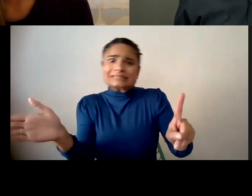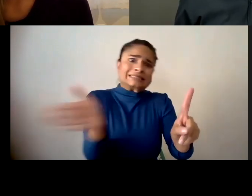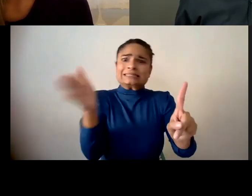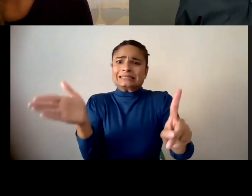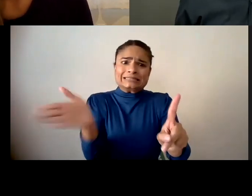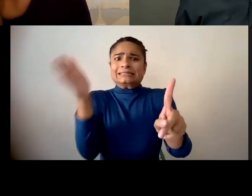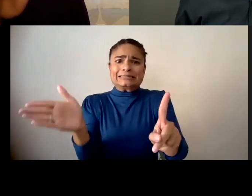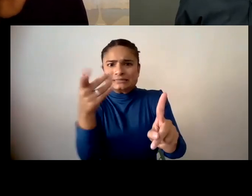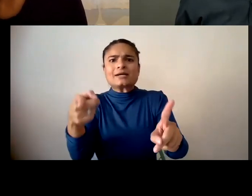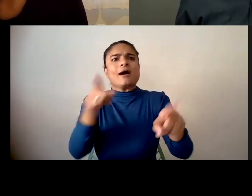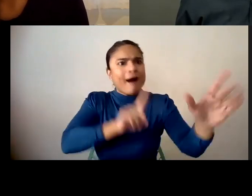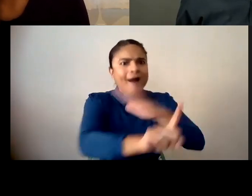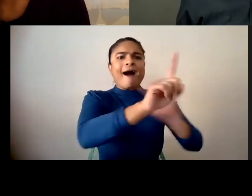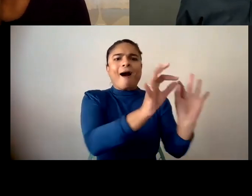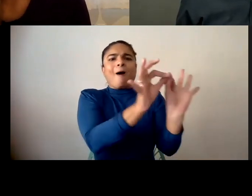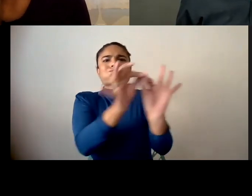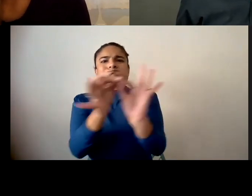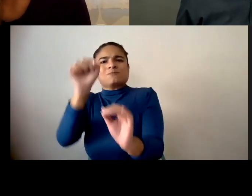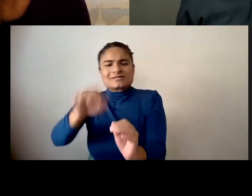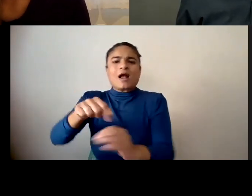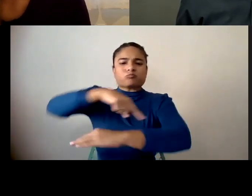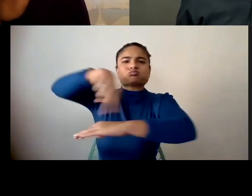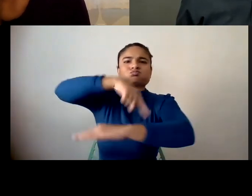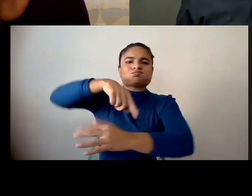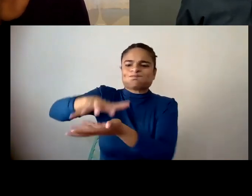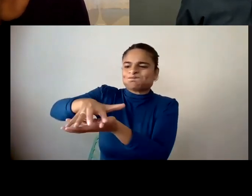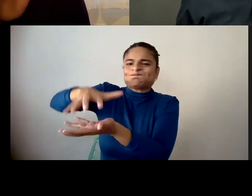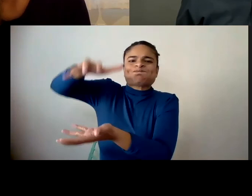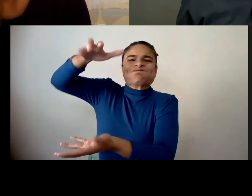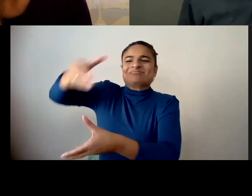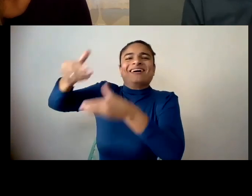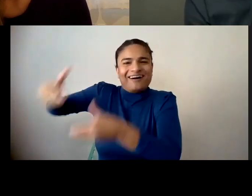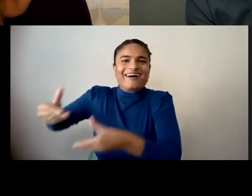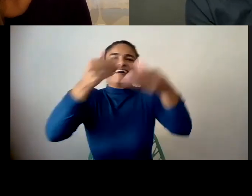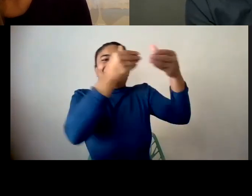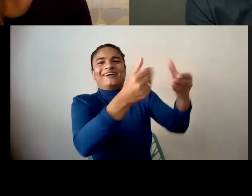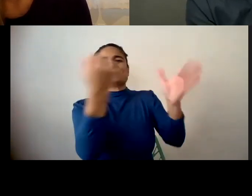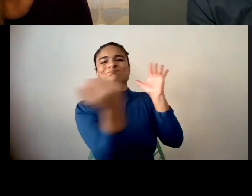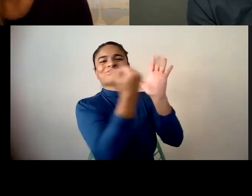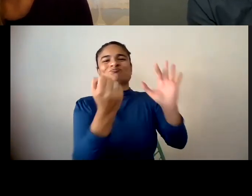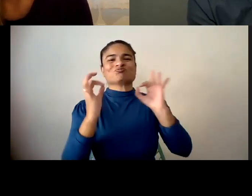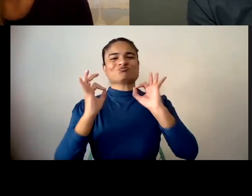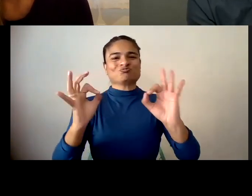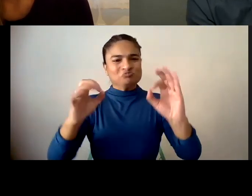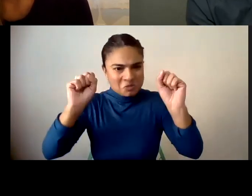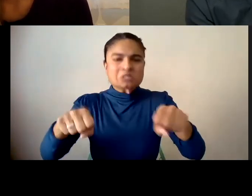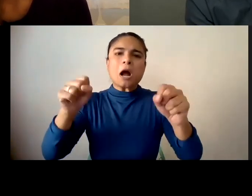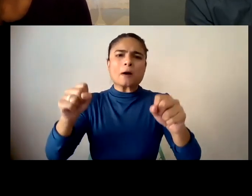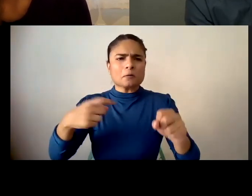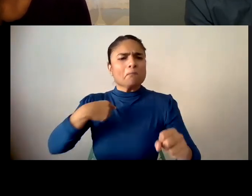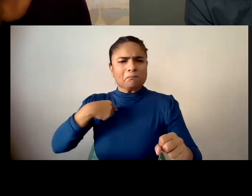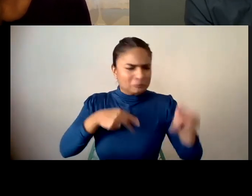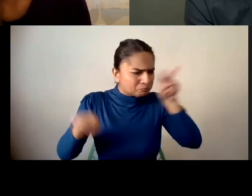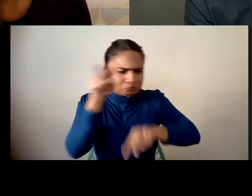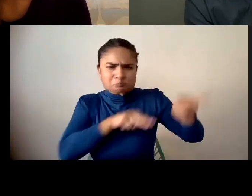to access, learning opportunities related to international sign. I'm happy to help look for those